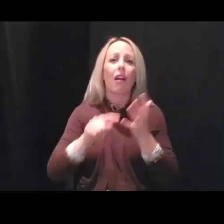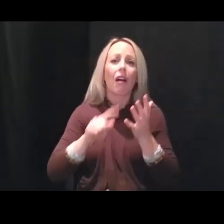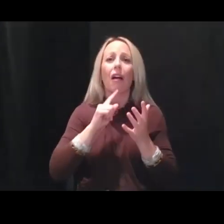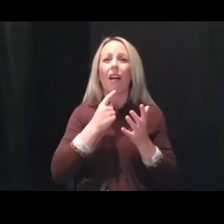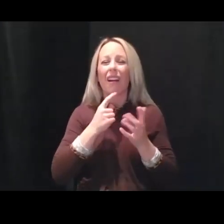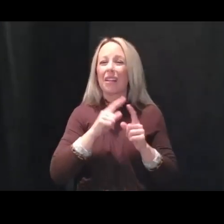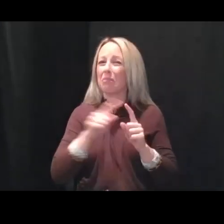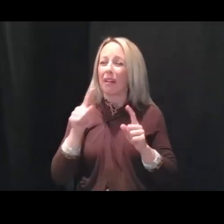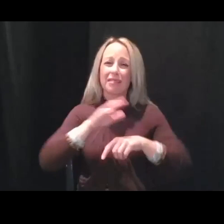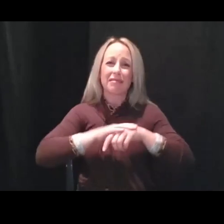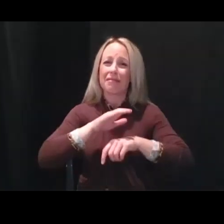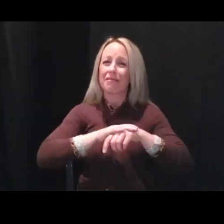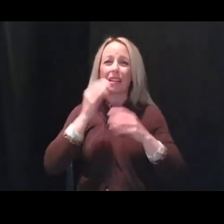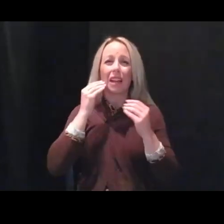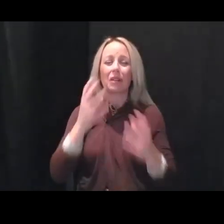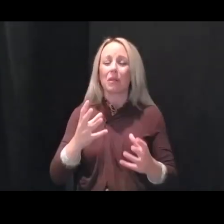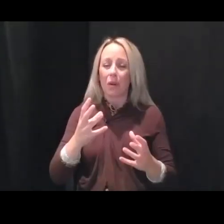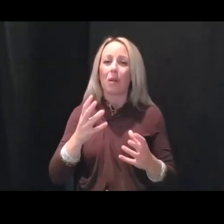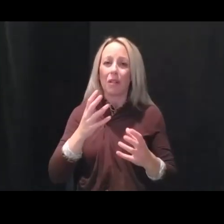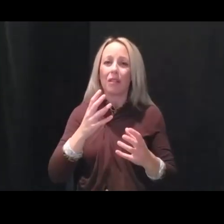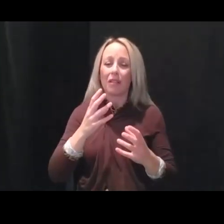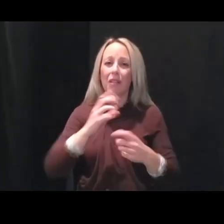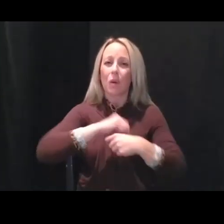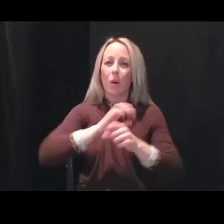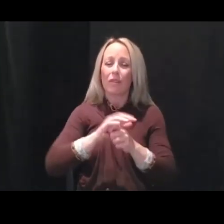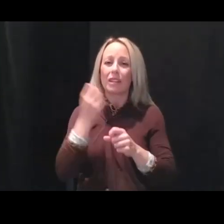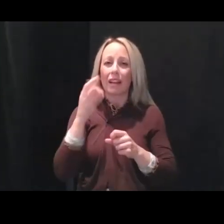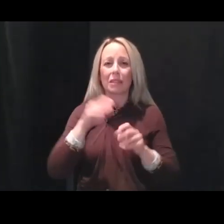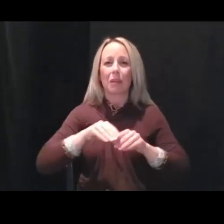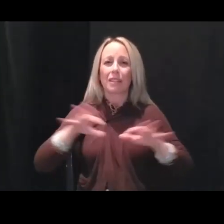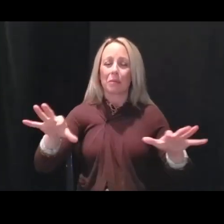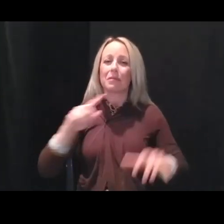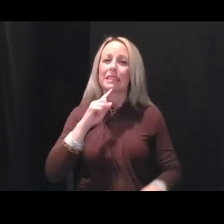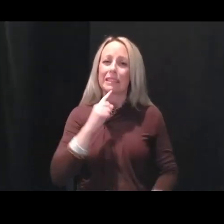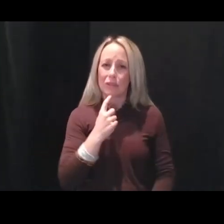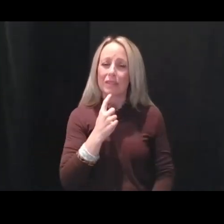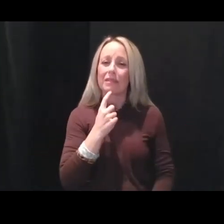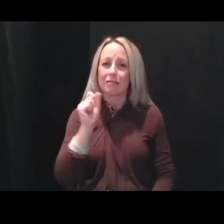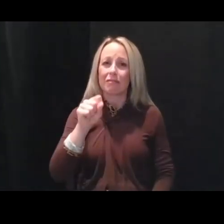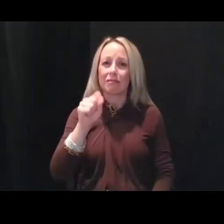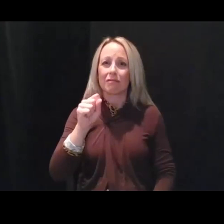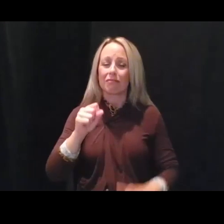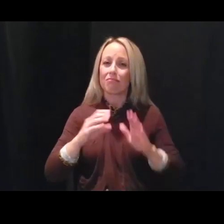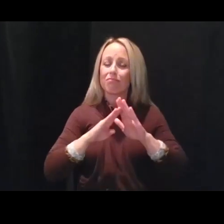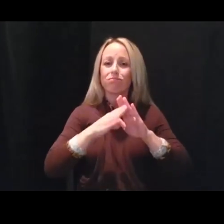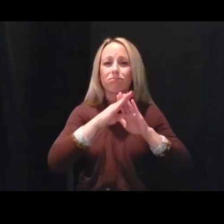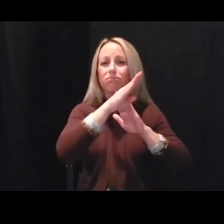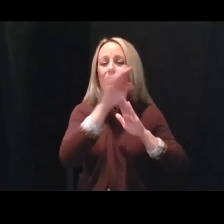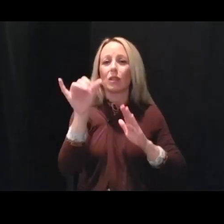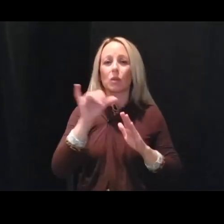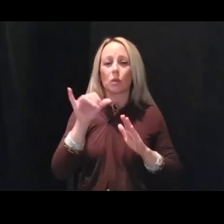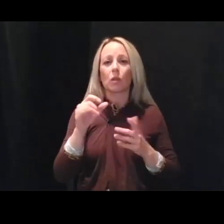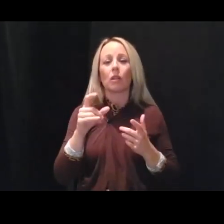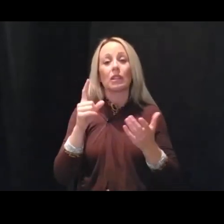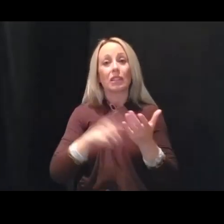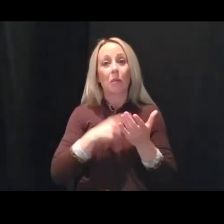if the pandemic weren't looming. For these reasons, we hear many misconceptions shared about the virus, sometimes